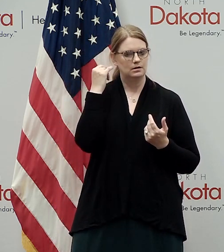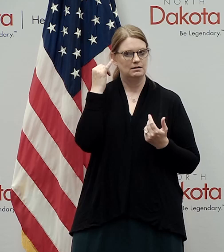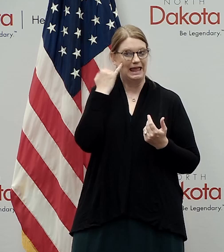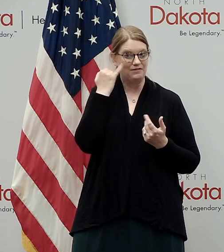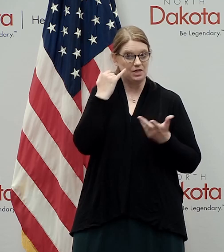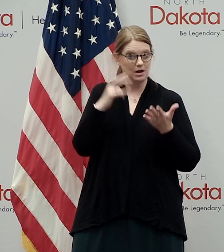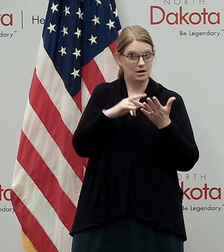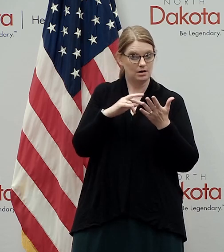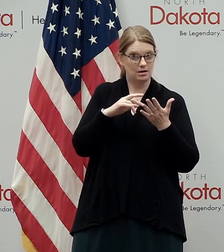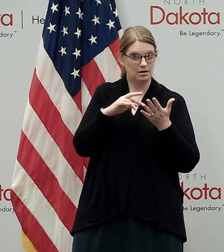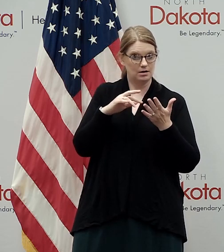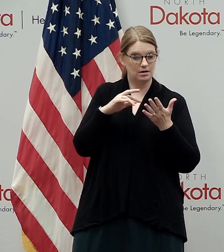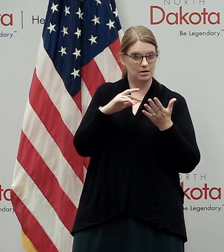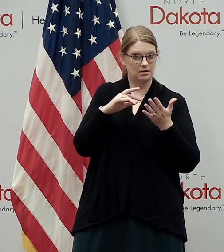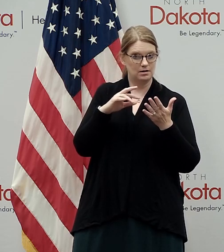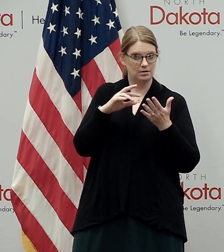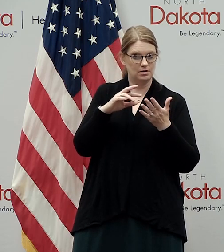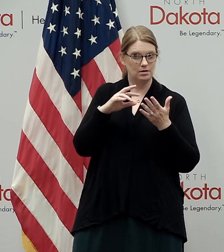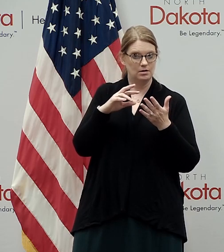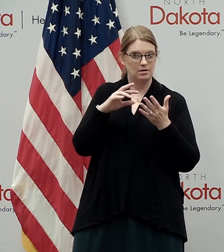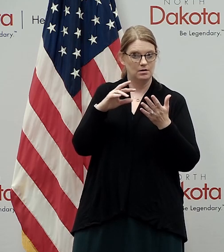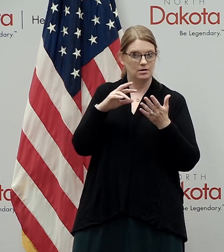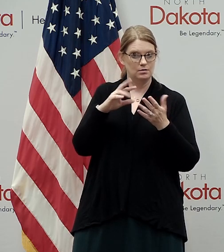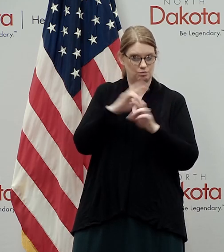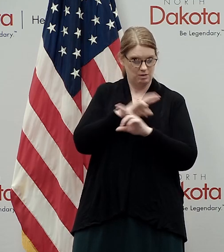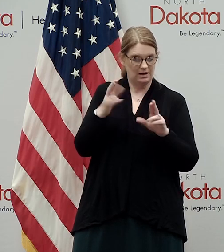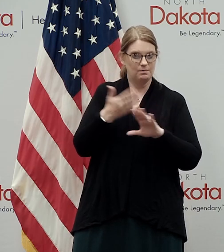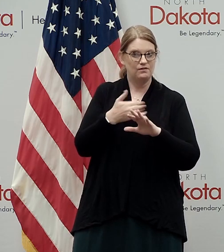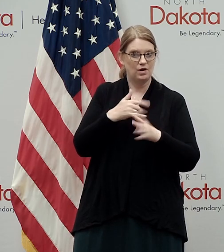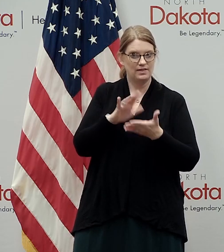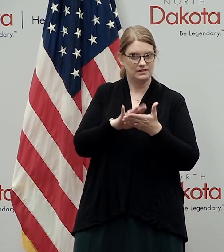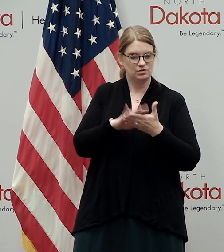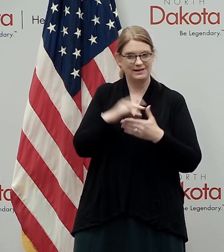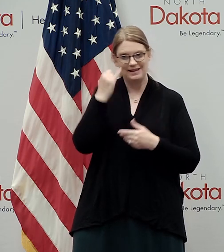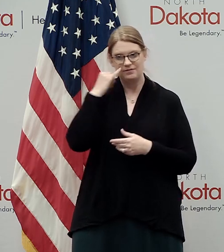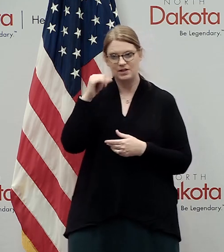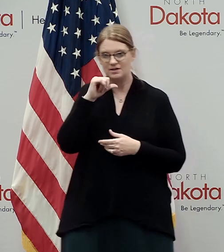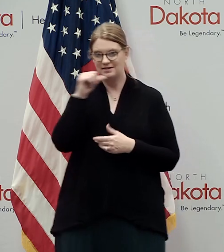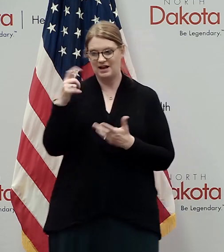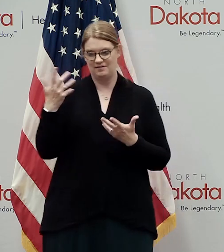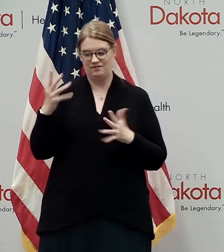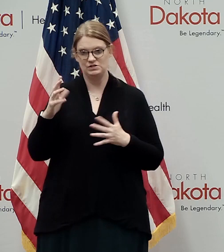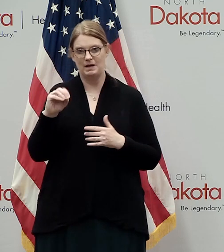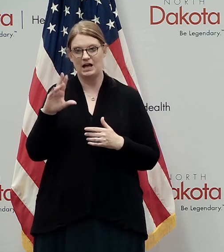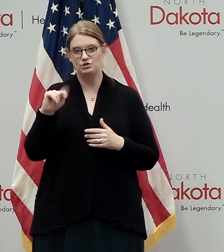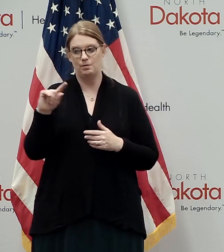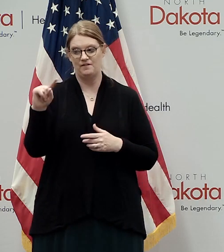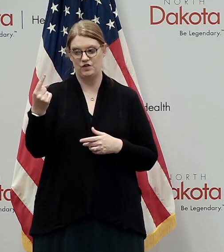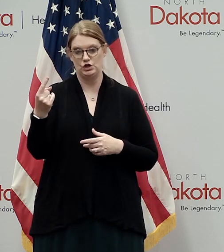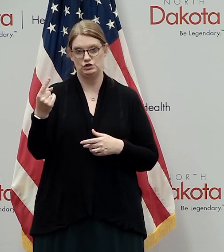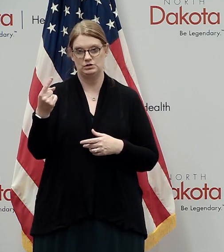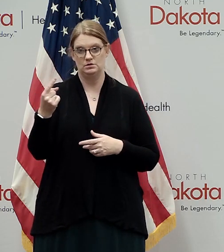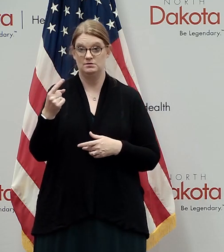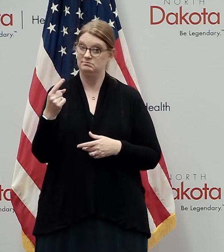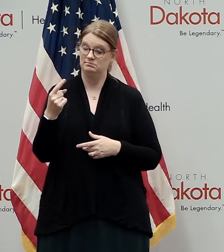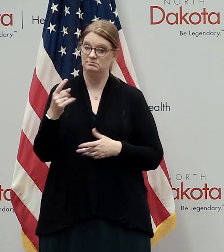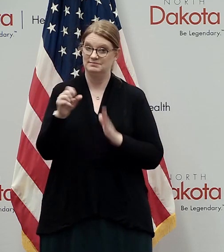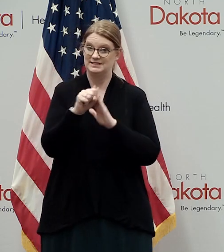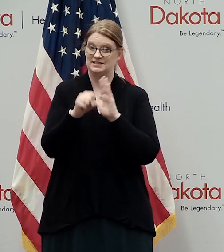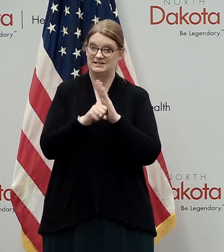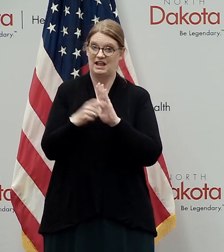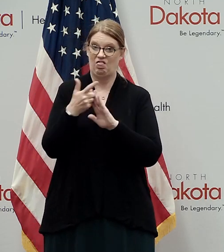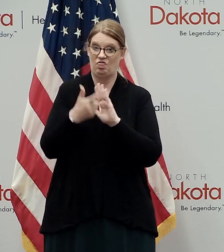ready before you enter the school building, that would be the safest for everybody. If they're not up to date by October 1st, then per state law, the